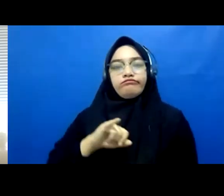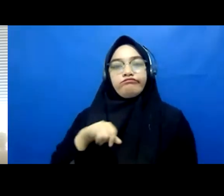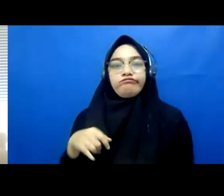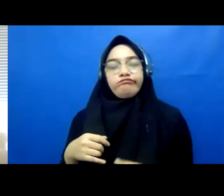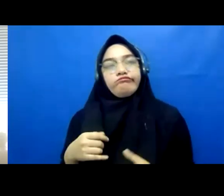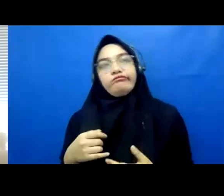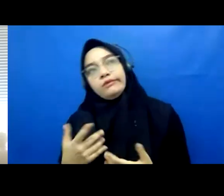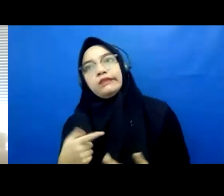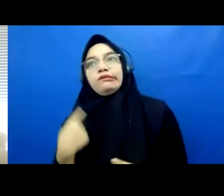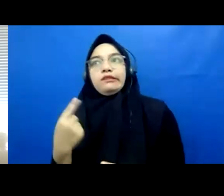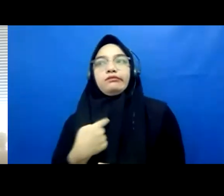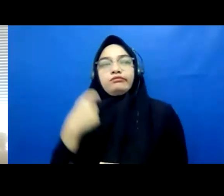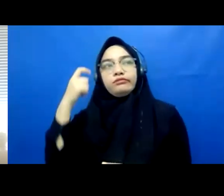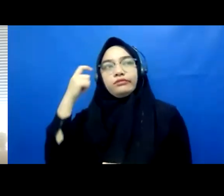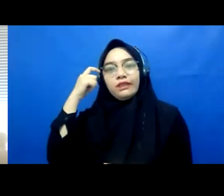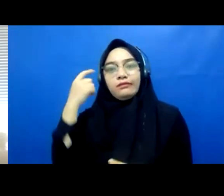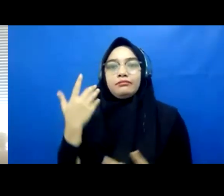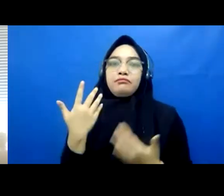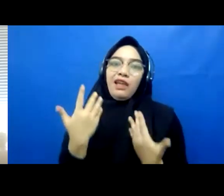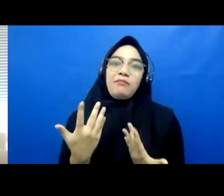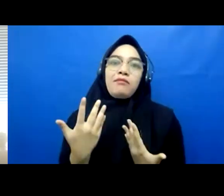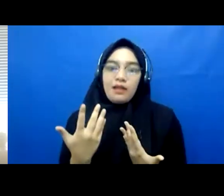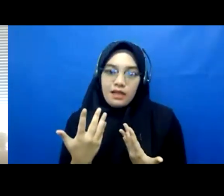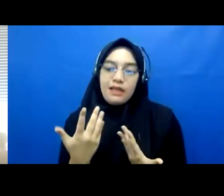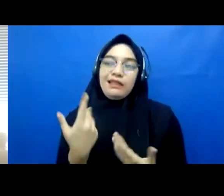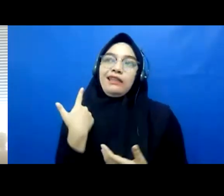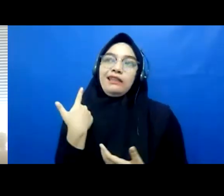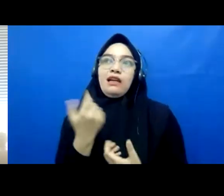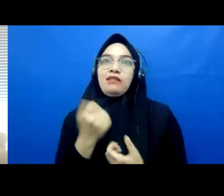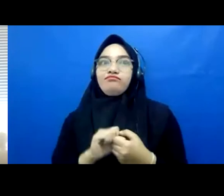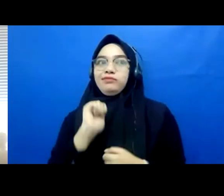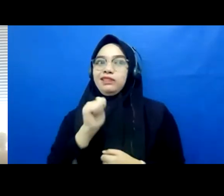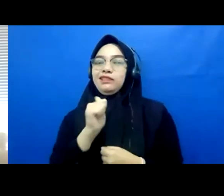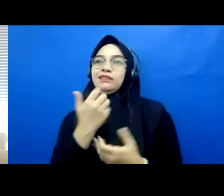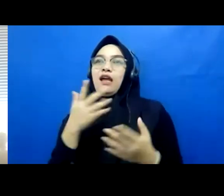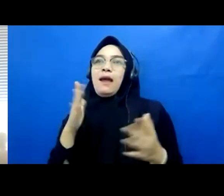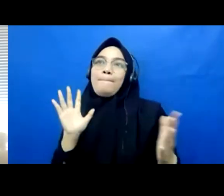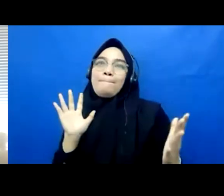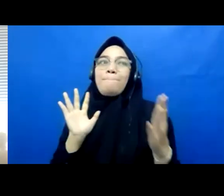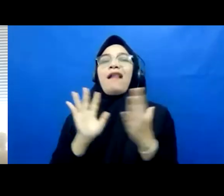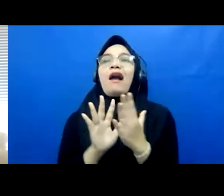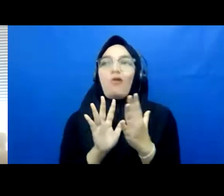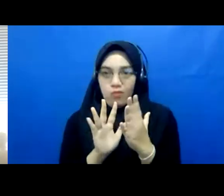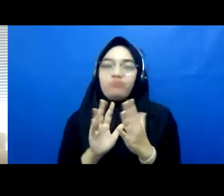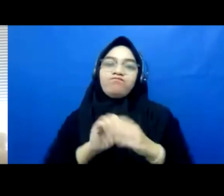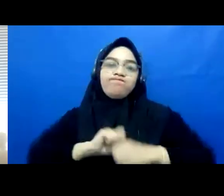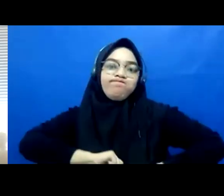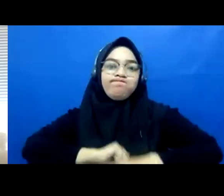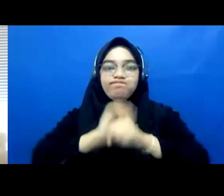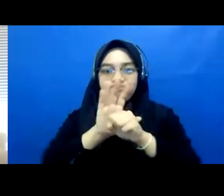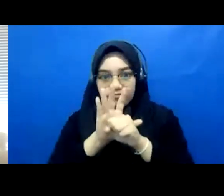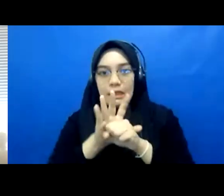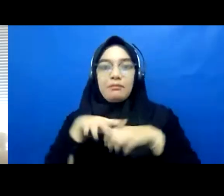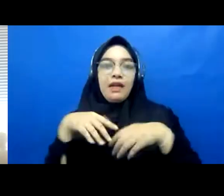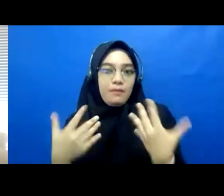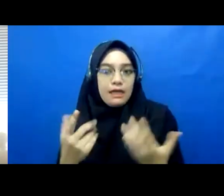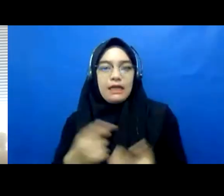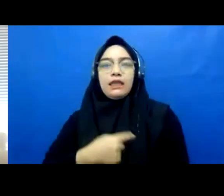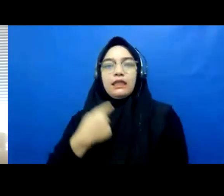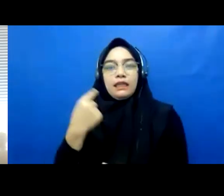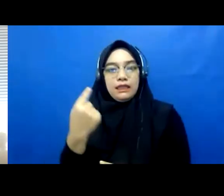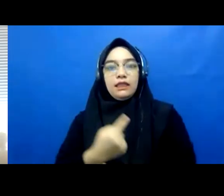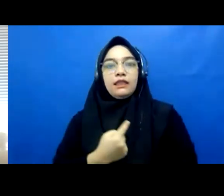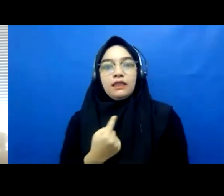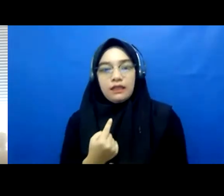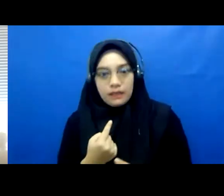we fight back in this pandemic. So we are looking in the way that how can our food actually not